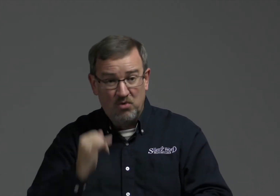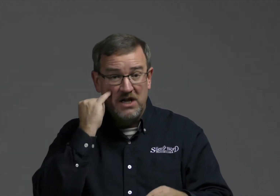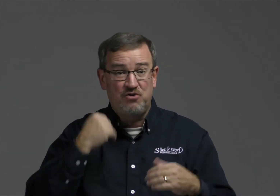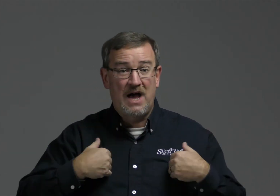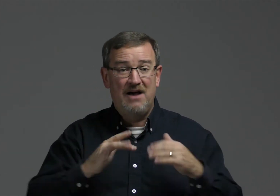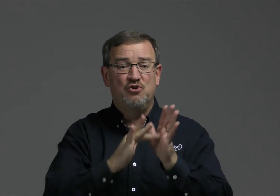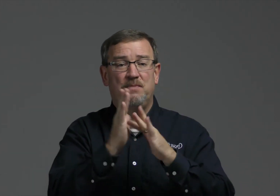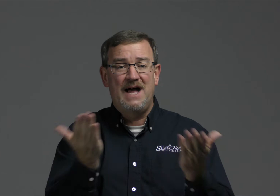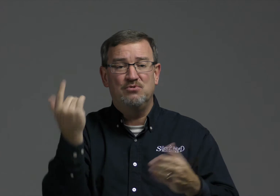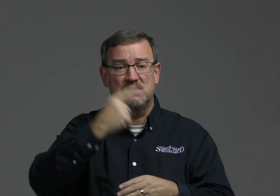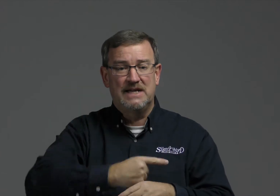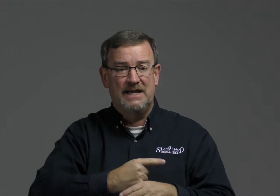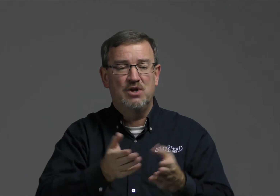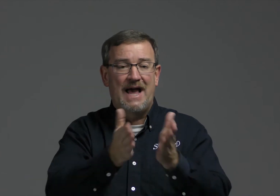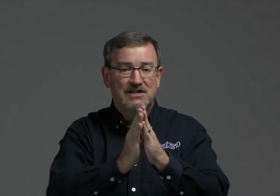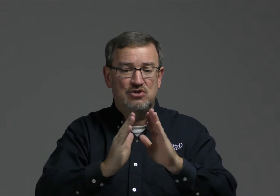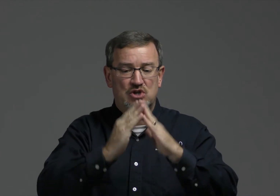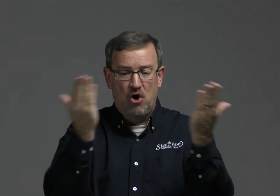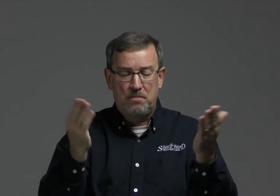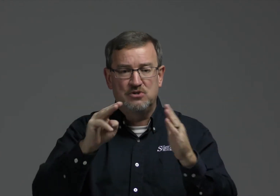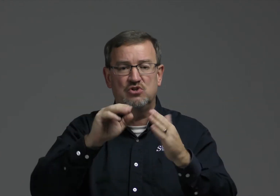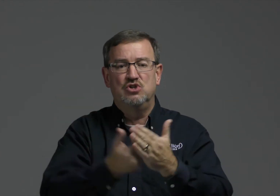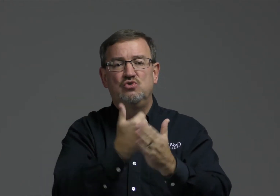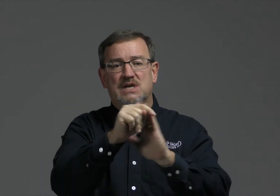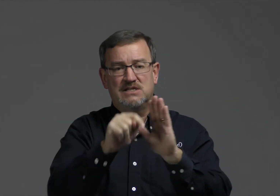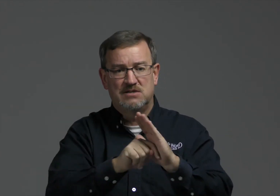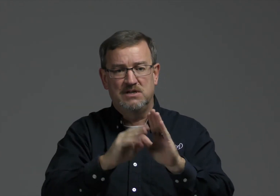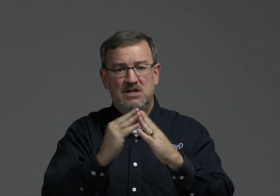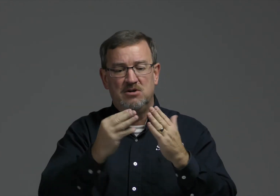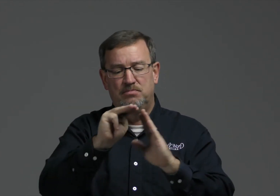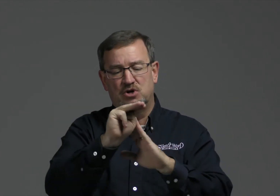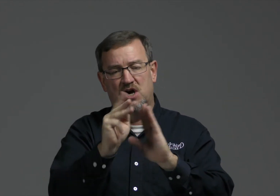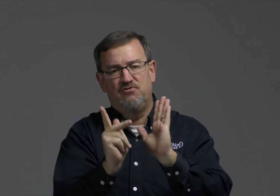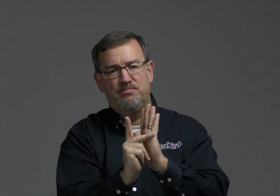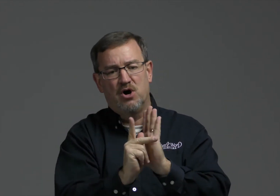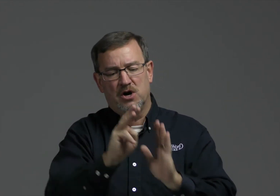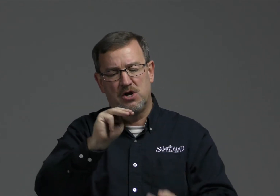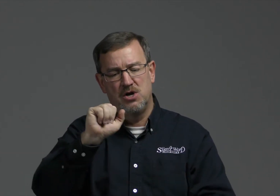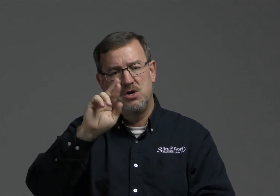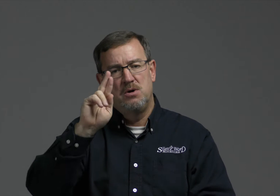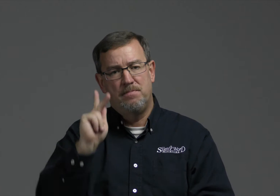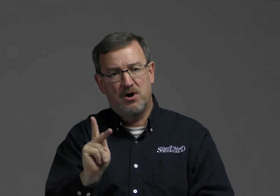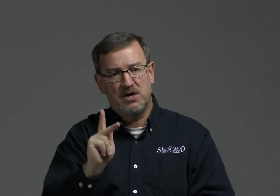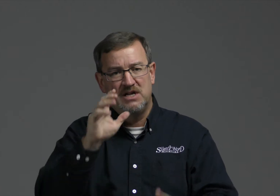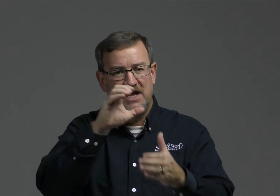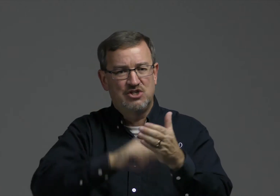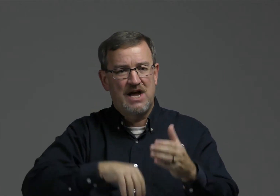Well, if you have your Bible today, I'm going to ask you to open to the New Testament book of Mark. Mark and